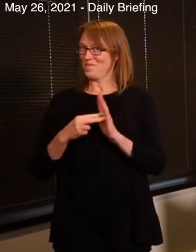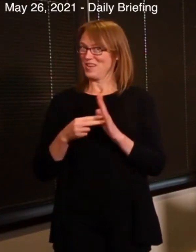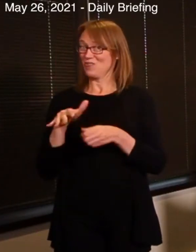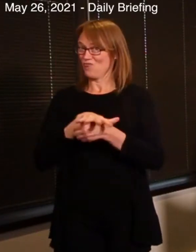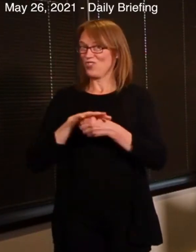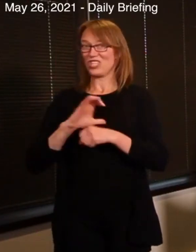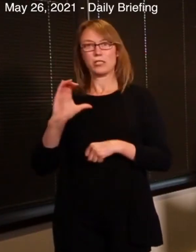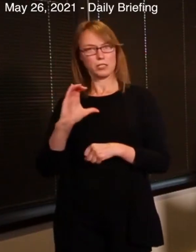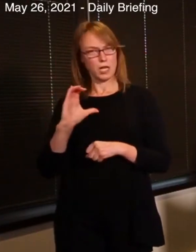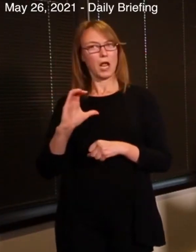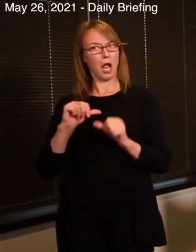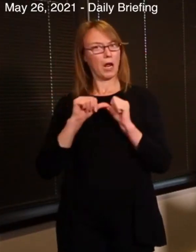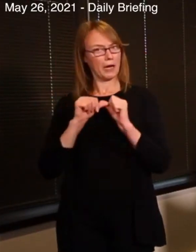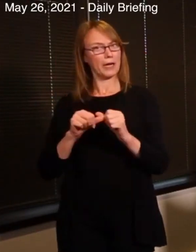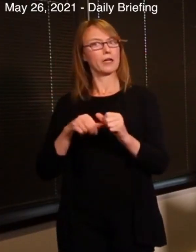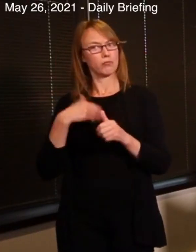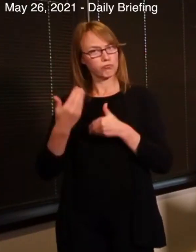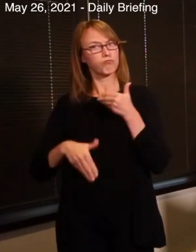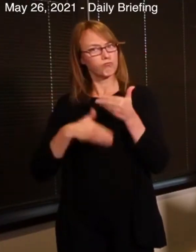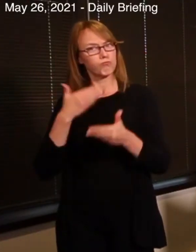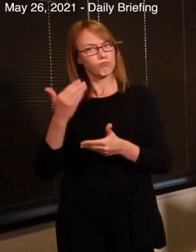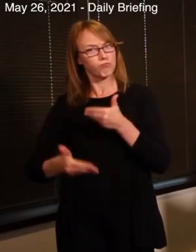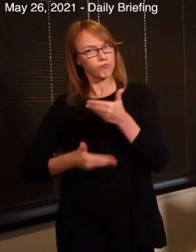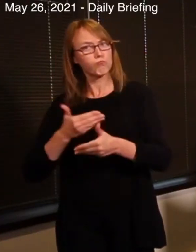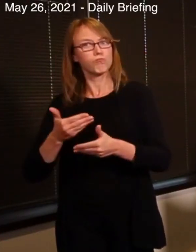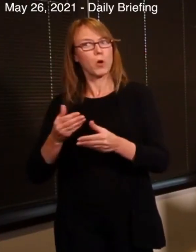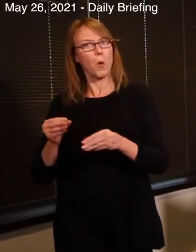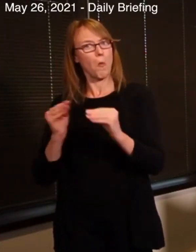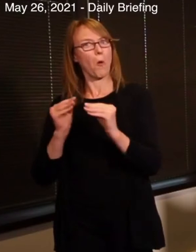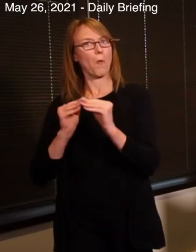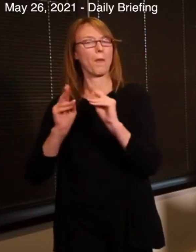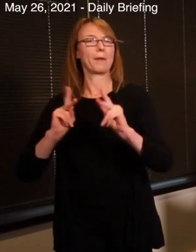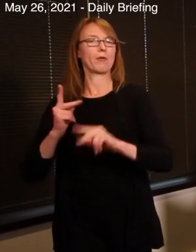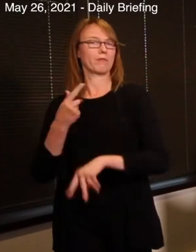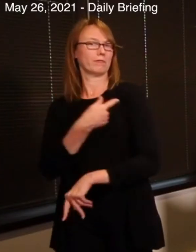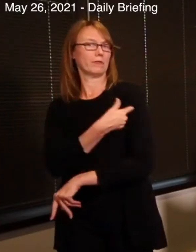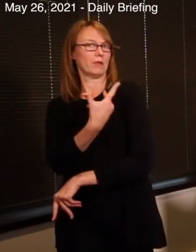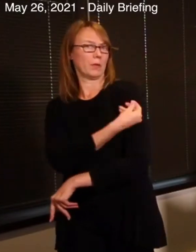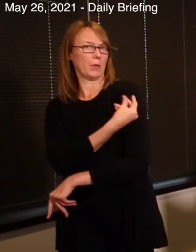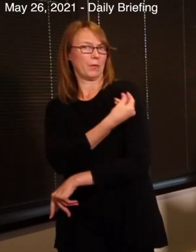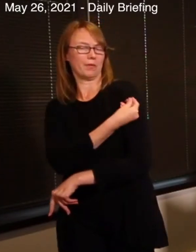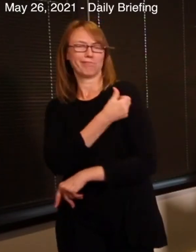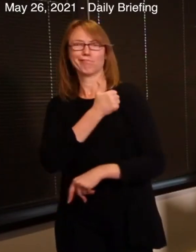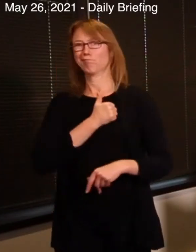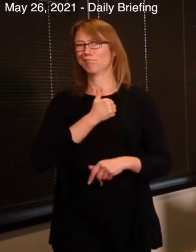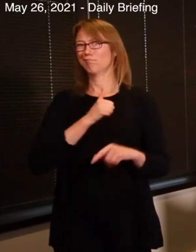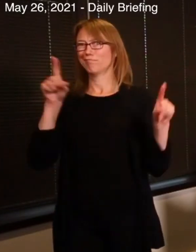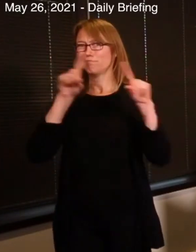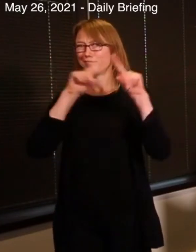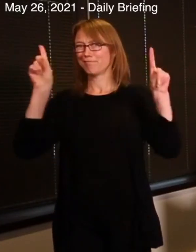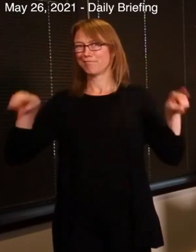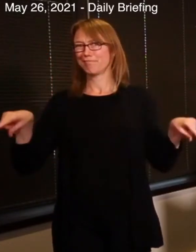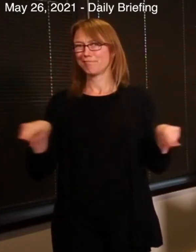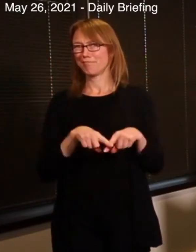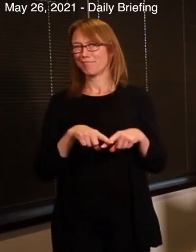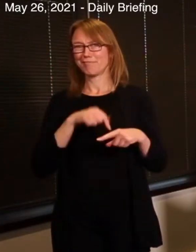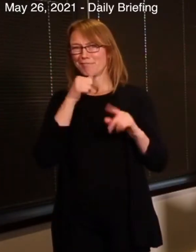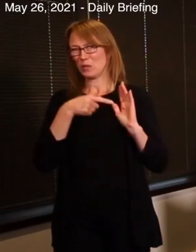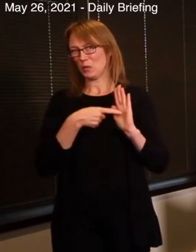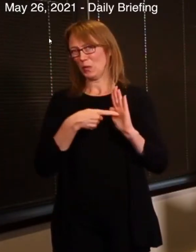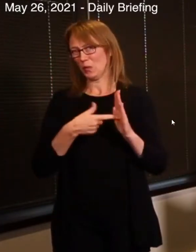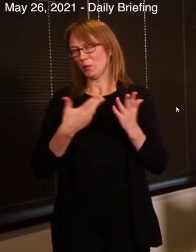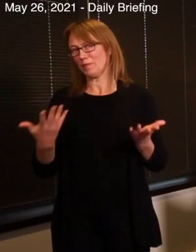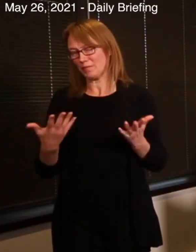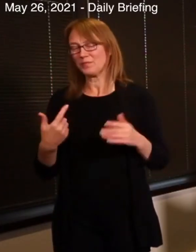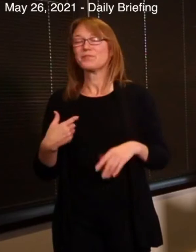our vaccinations, let's turn to our regular hospital data. And again, apologize, the graphs aren't up, but we'll just talk through this. So we'll start with our